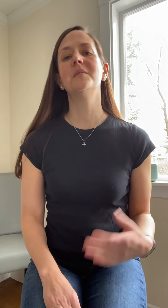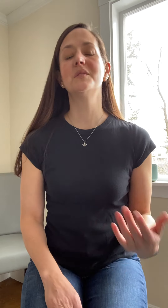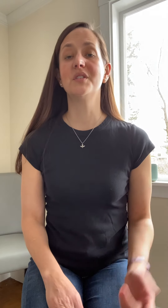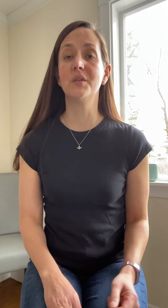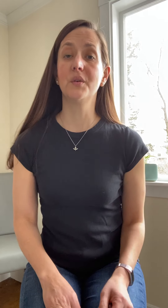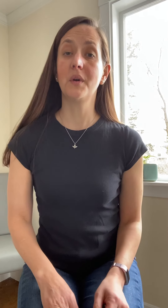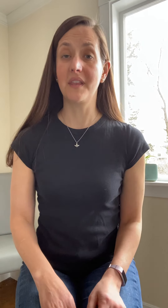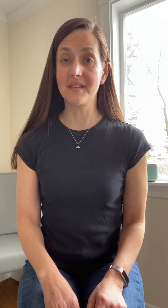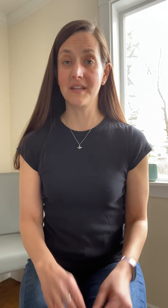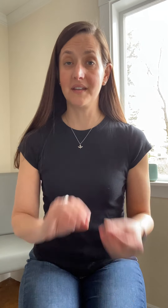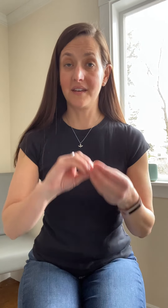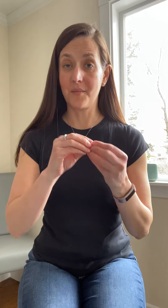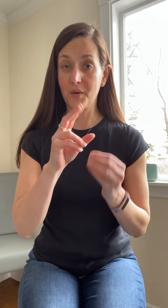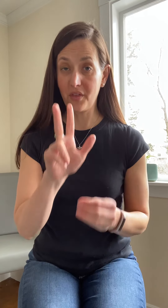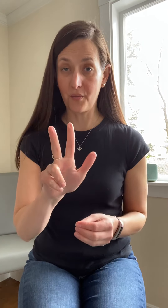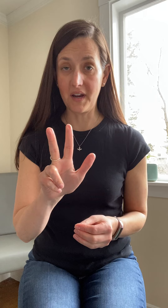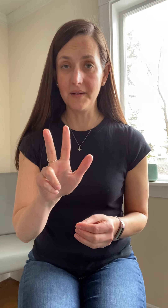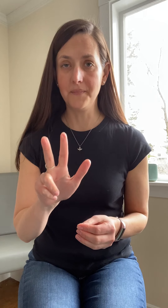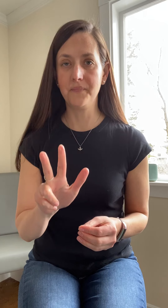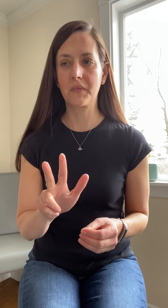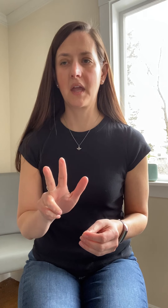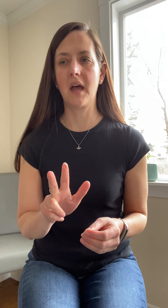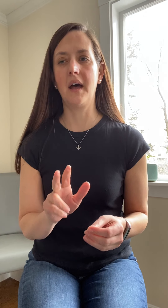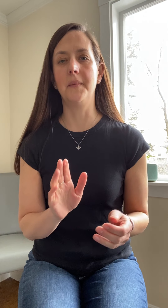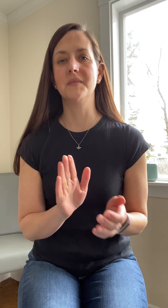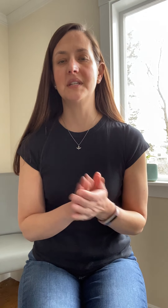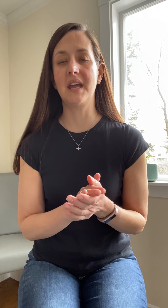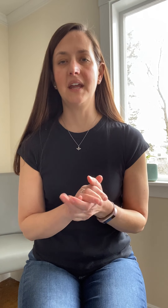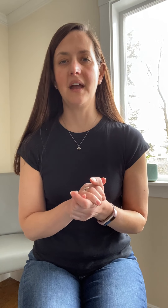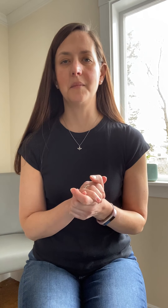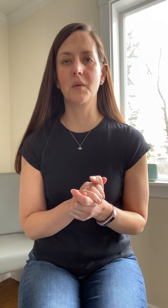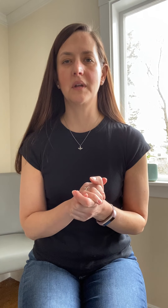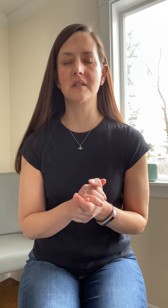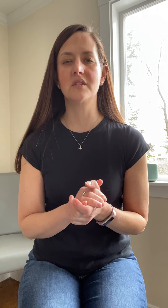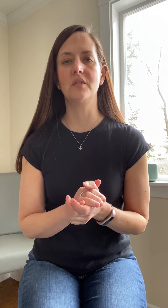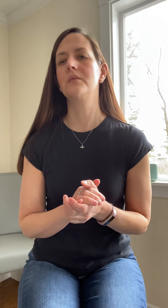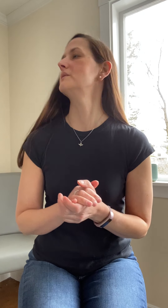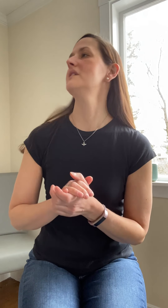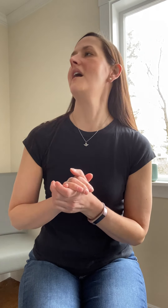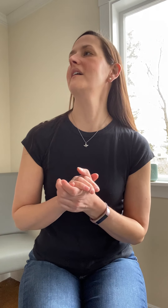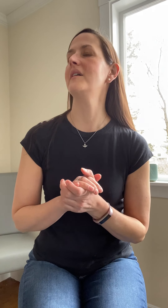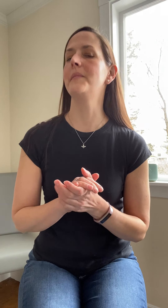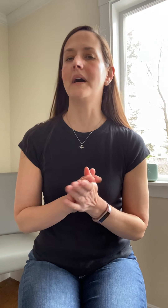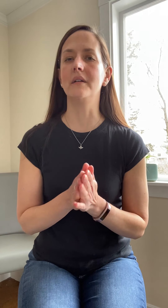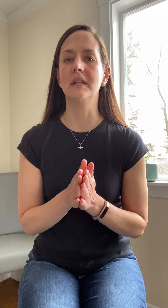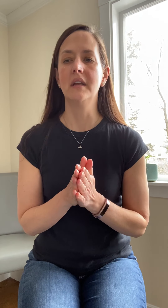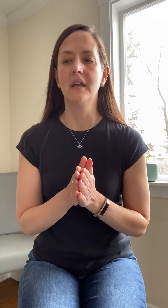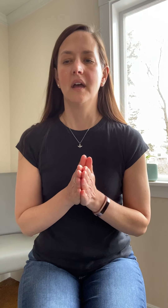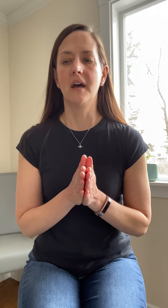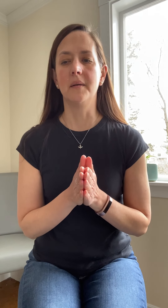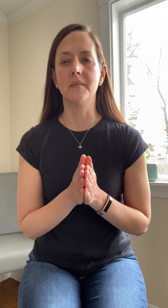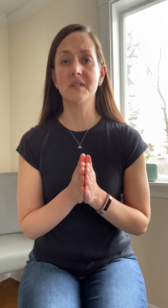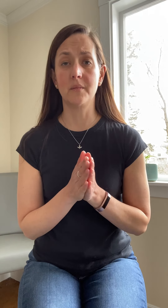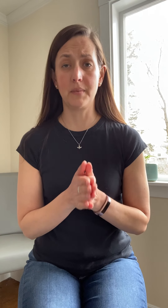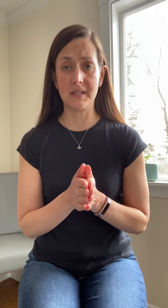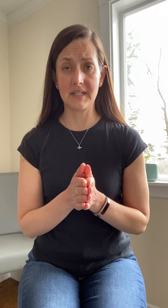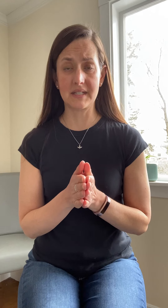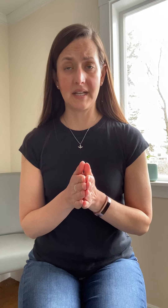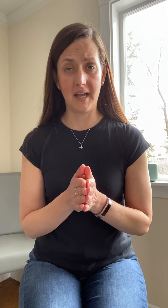welcome to lesson number 3. Today I'm going to talk about some basic